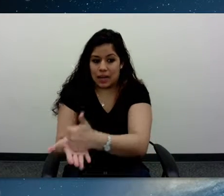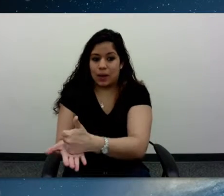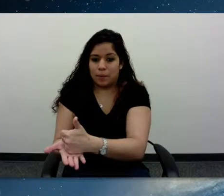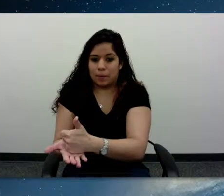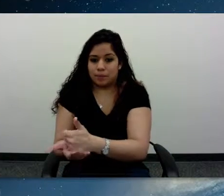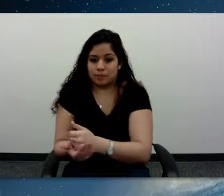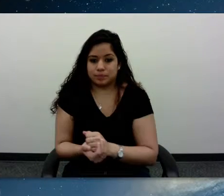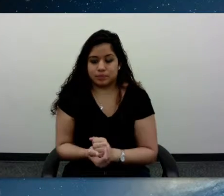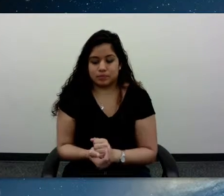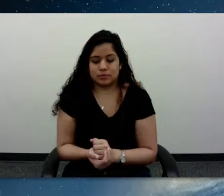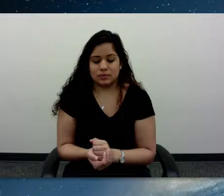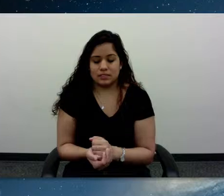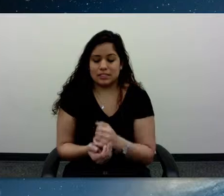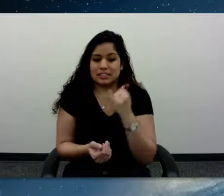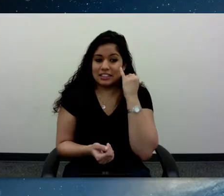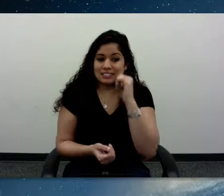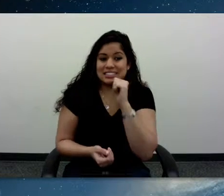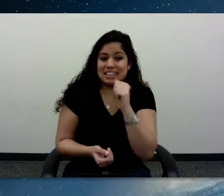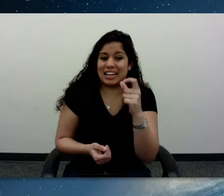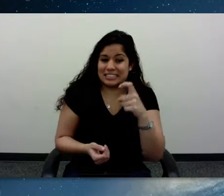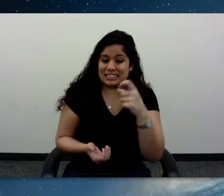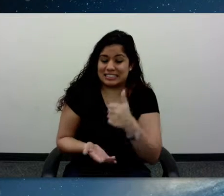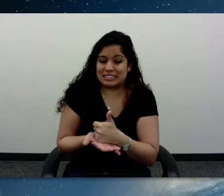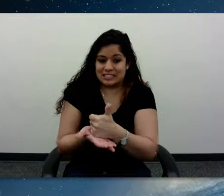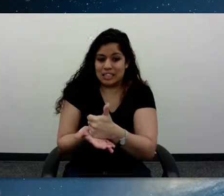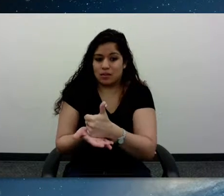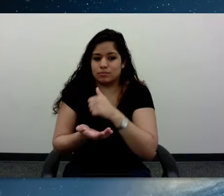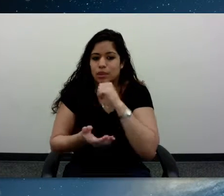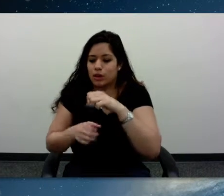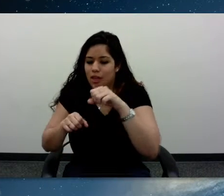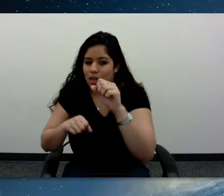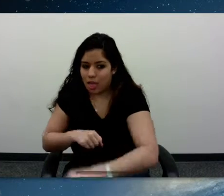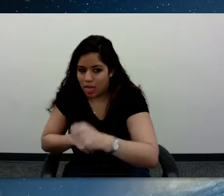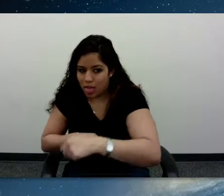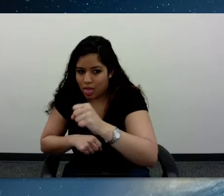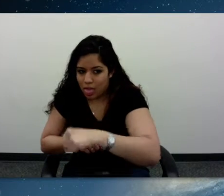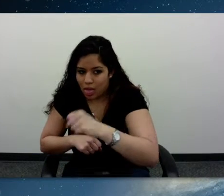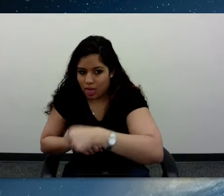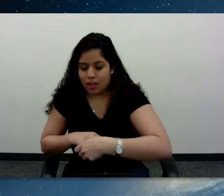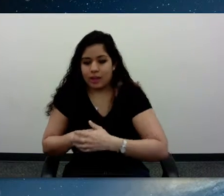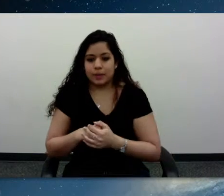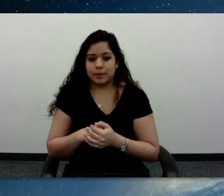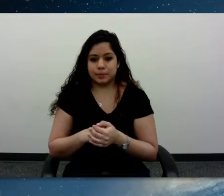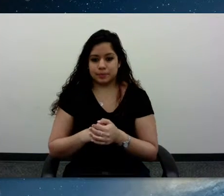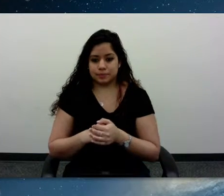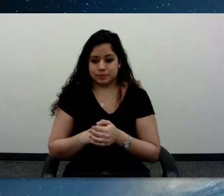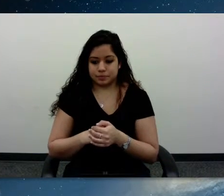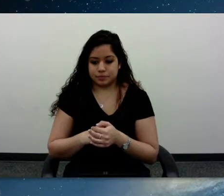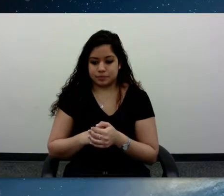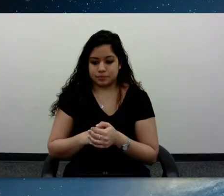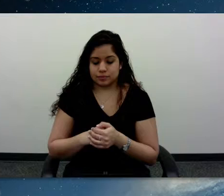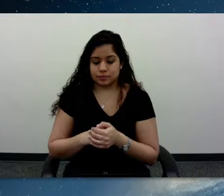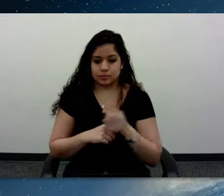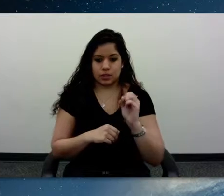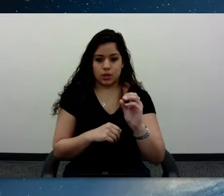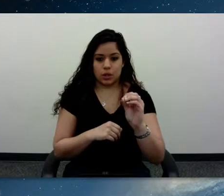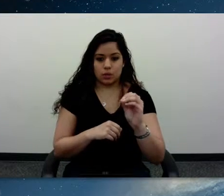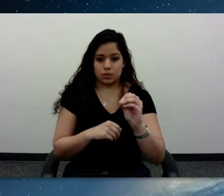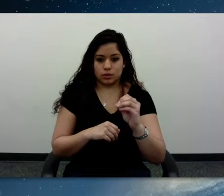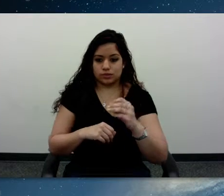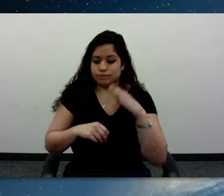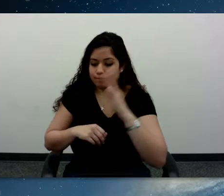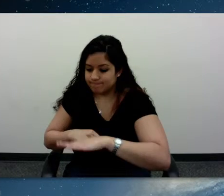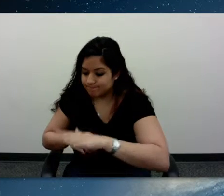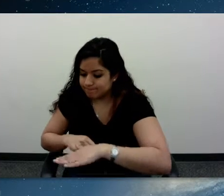guy's chest if he doesn't really need it. I only want to do that if he's really in danger. So, I've tapped and shout, hey, are you